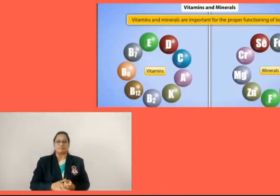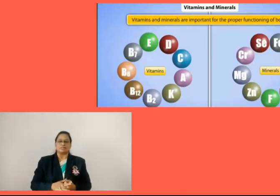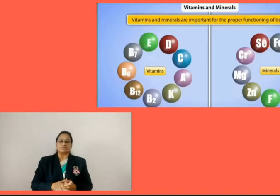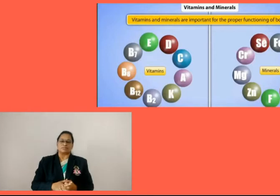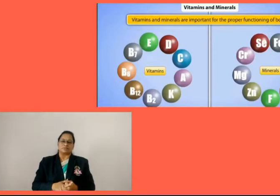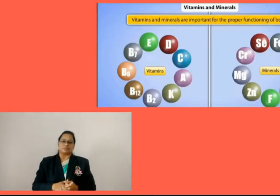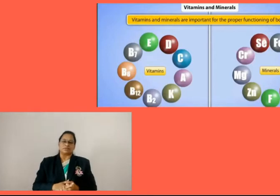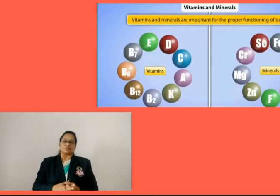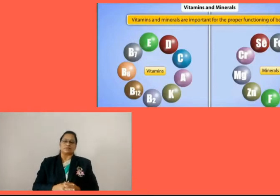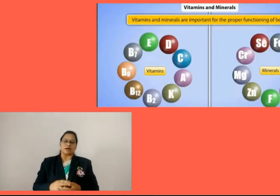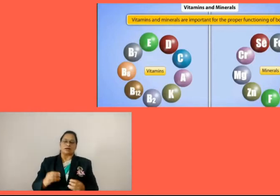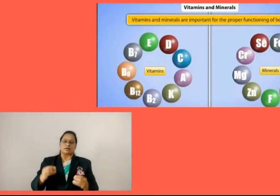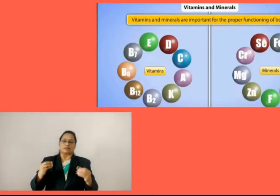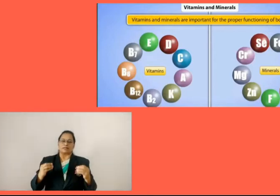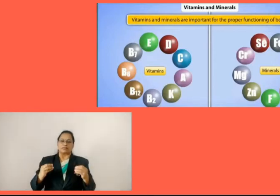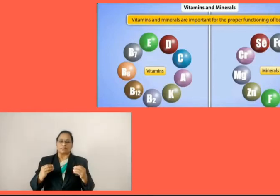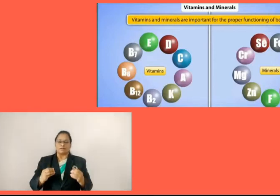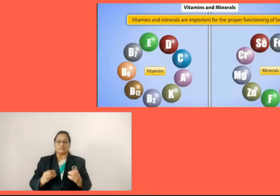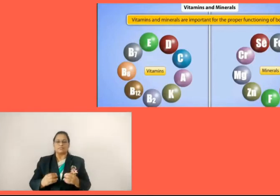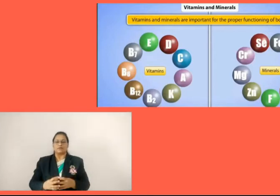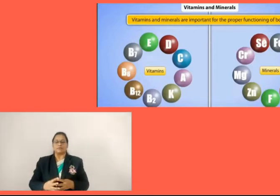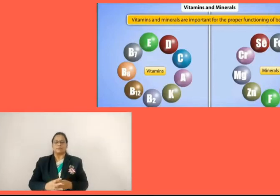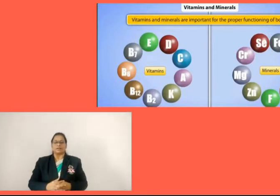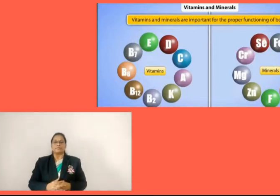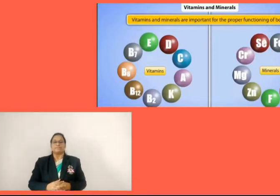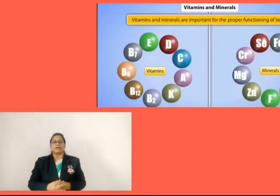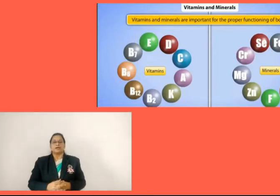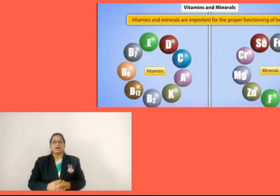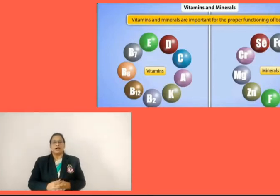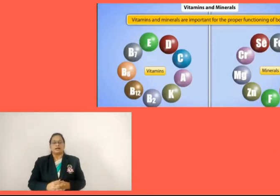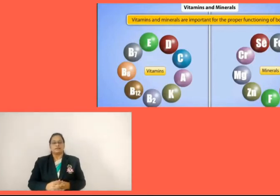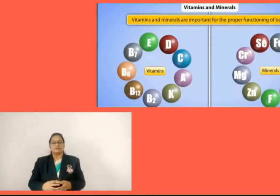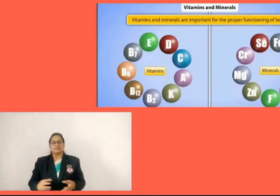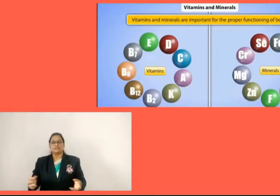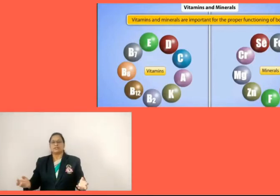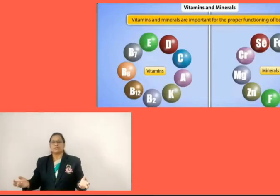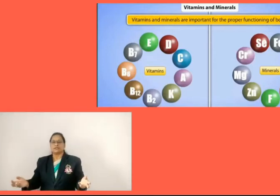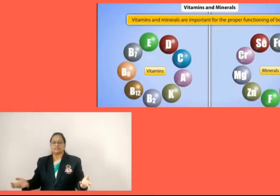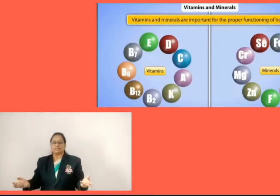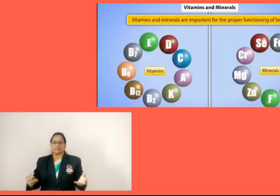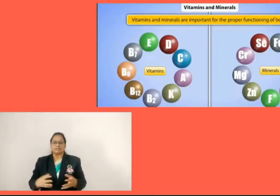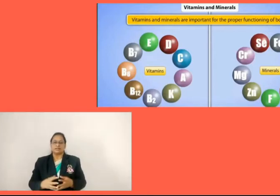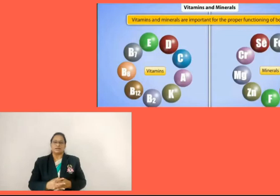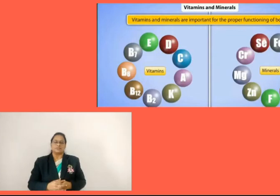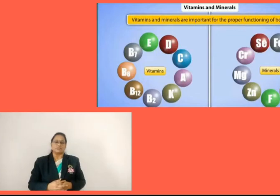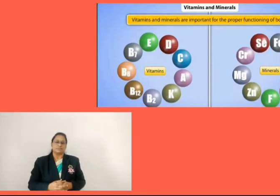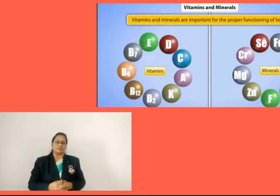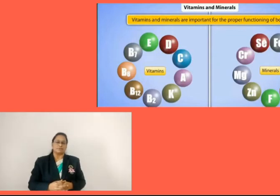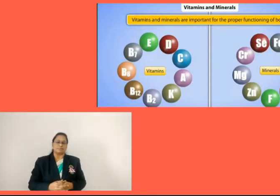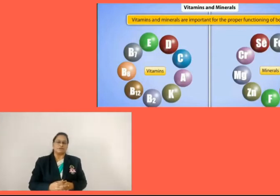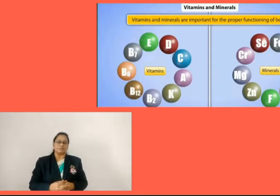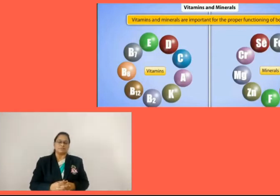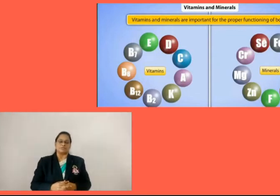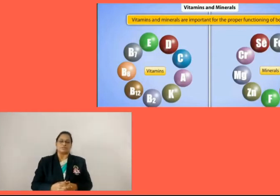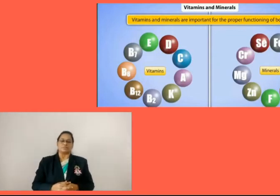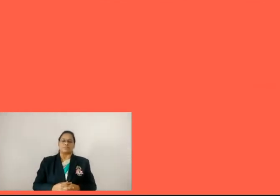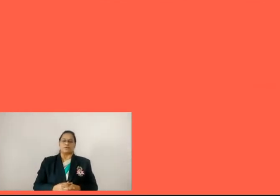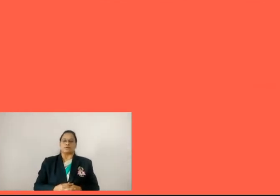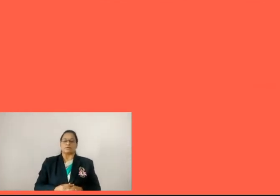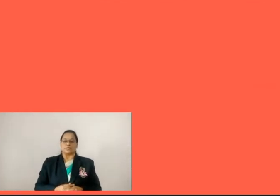vitamins we are needed for our body. And the various minerals are there. They are also very, very much useful for our body.